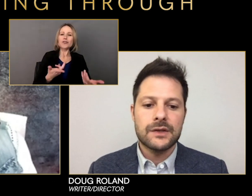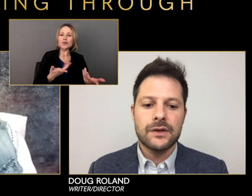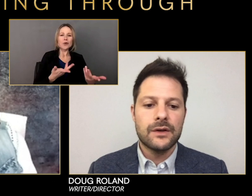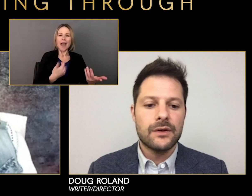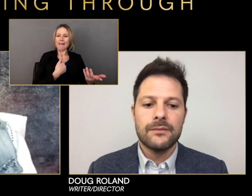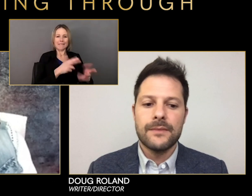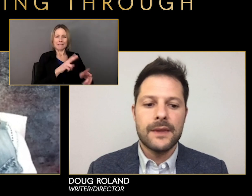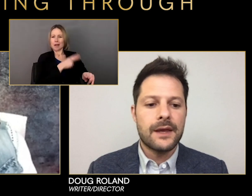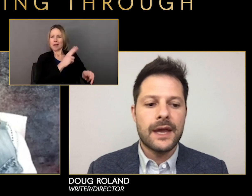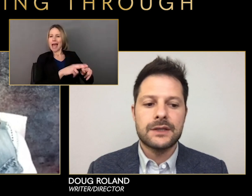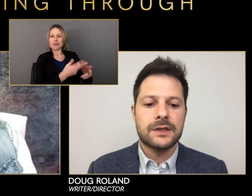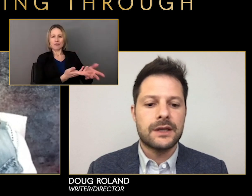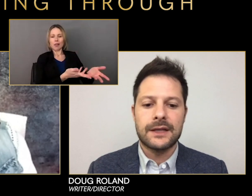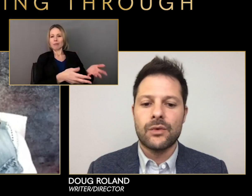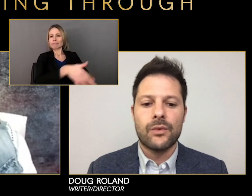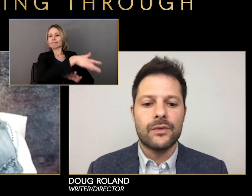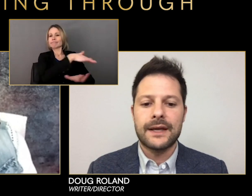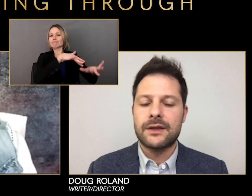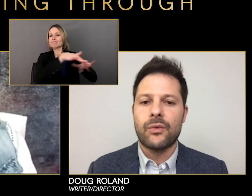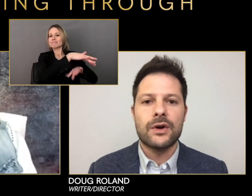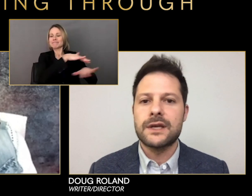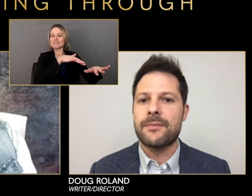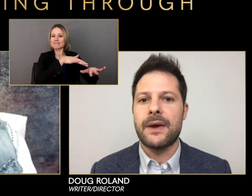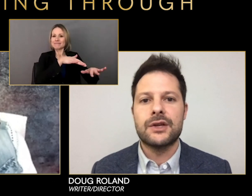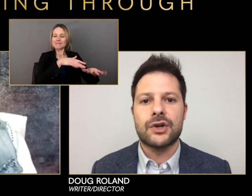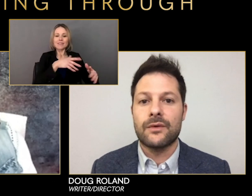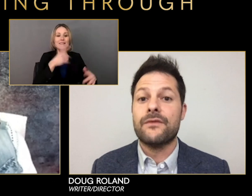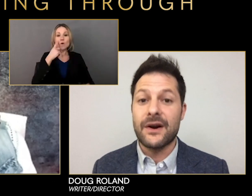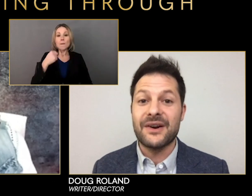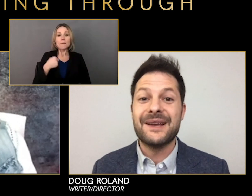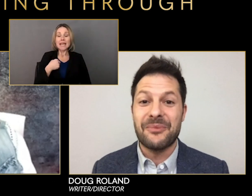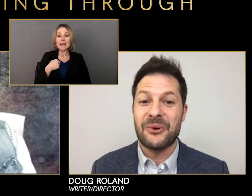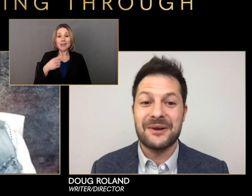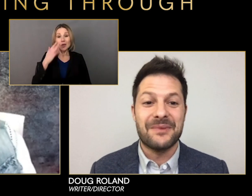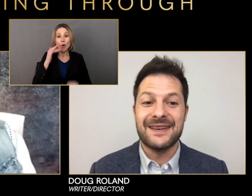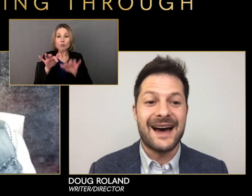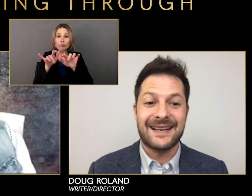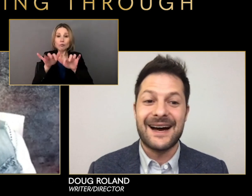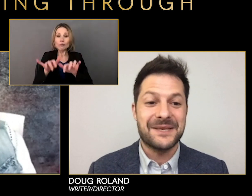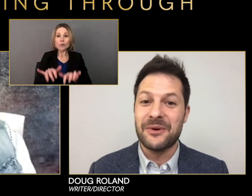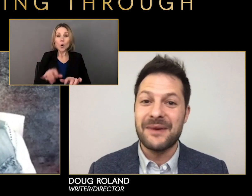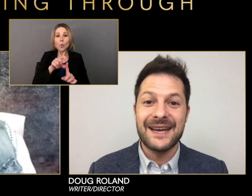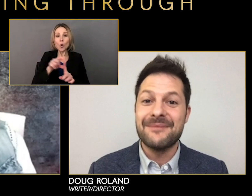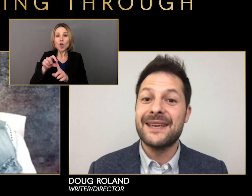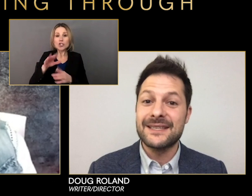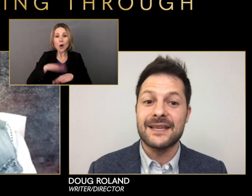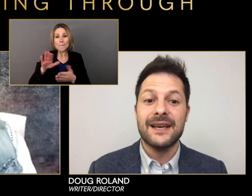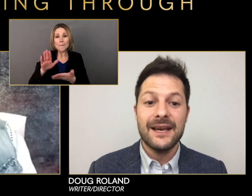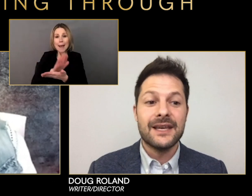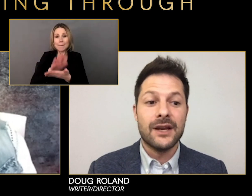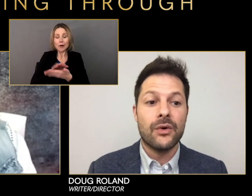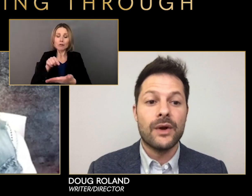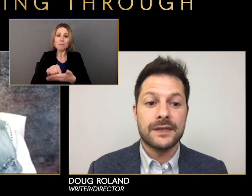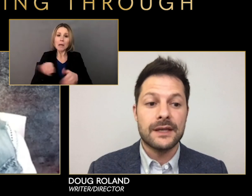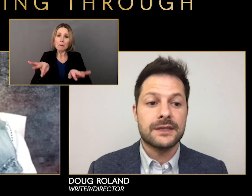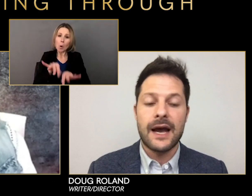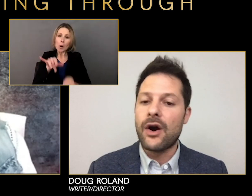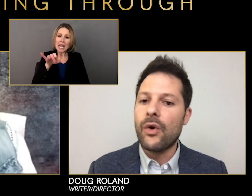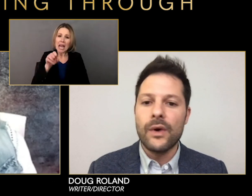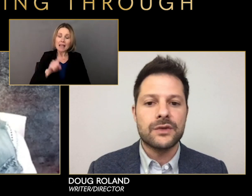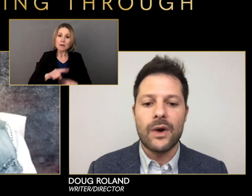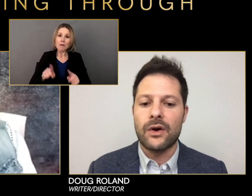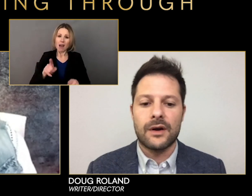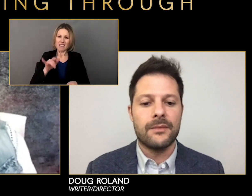like this, it's like the words on the page are very important, but not gospel by any means. And, you know,